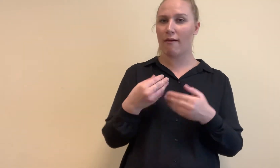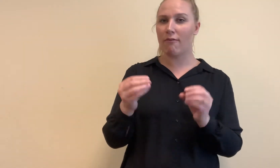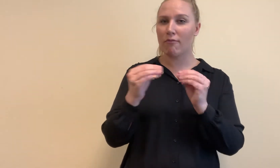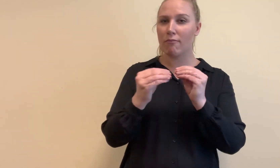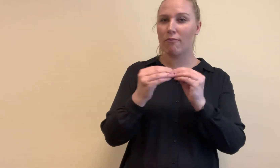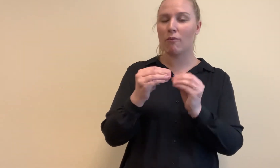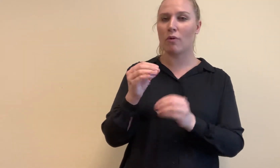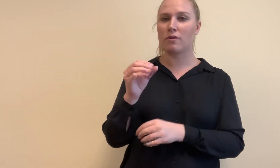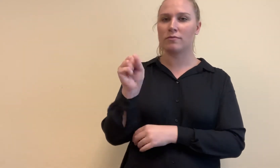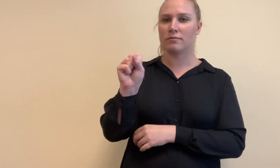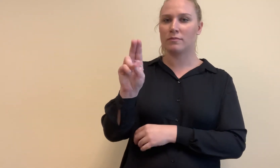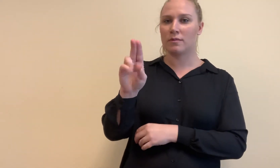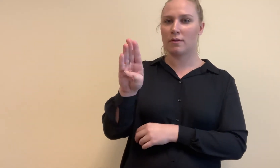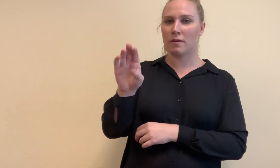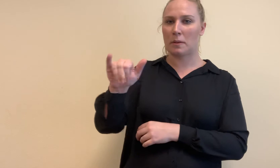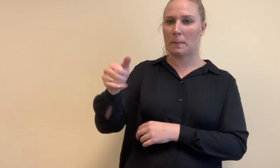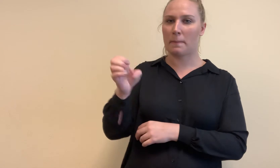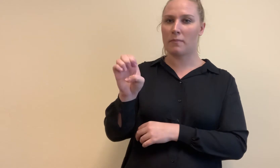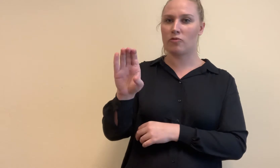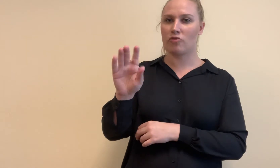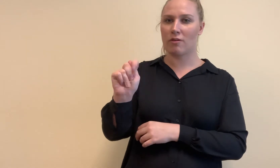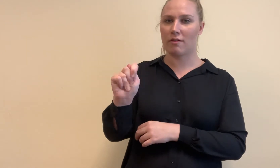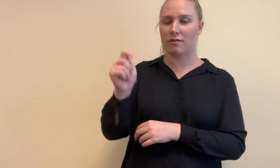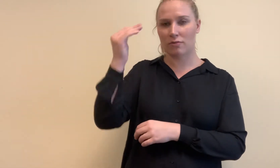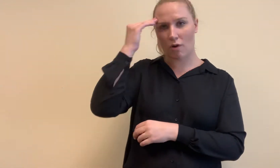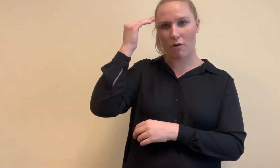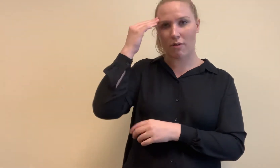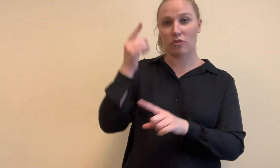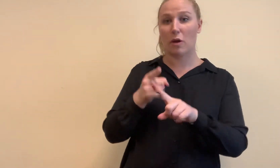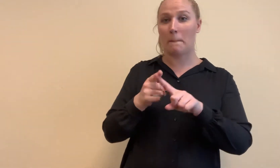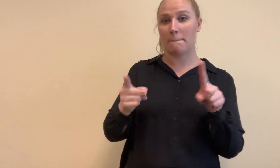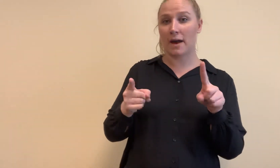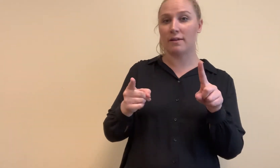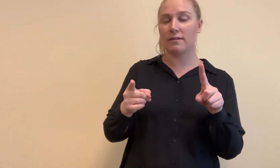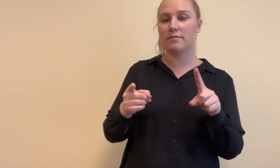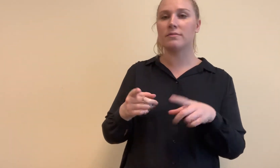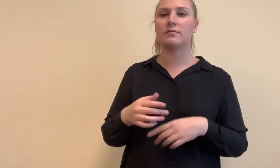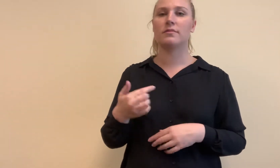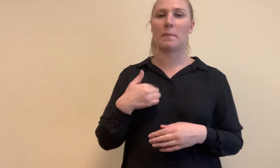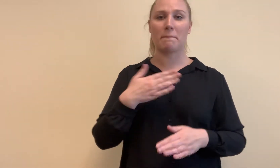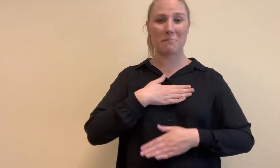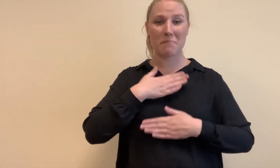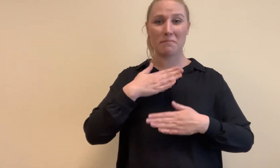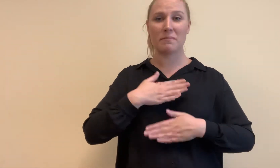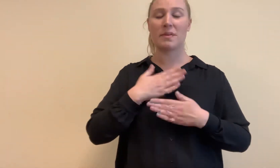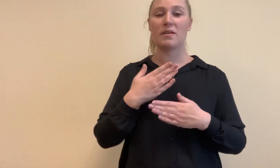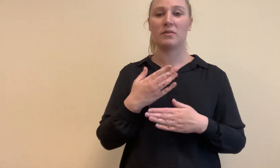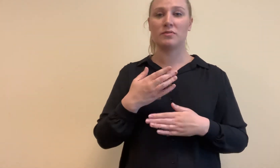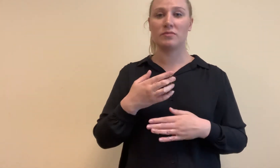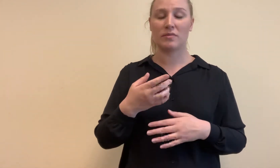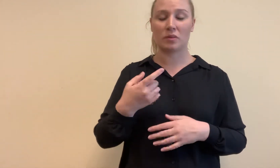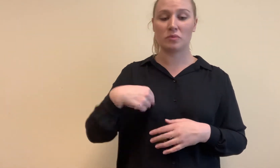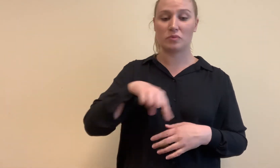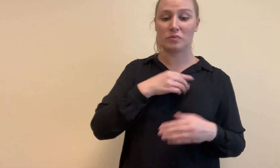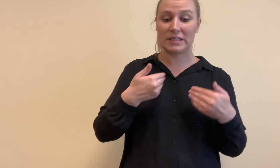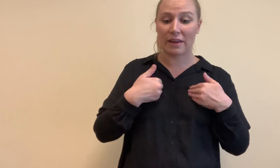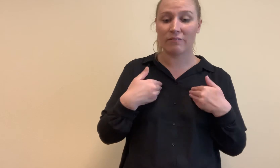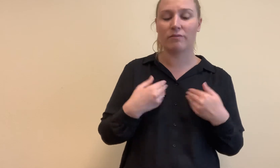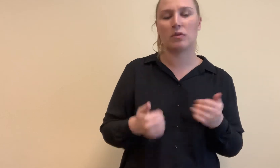is that we have the most multicultural, most diverse, most willing